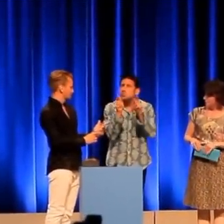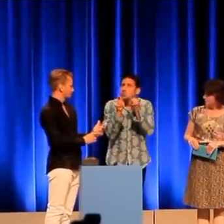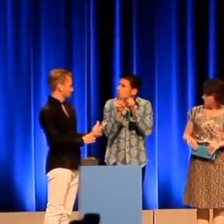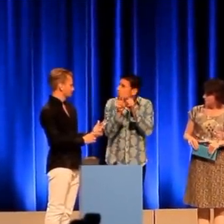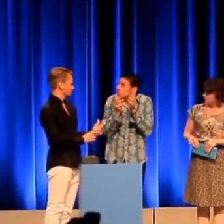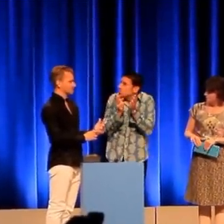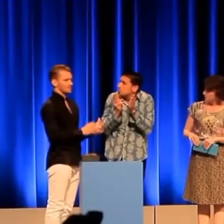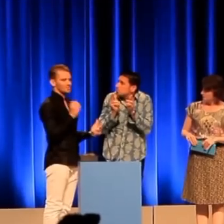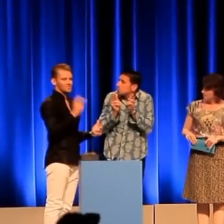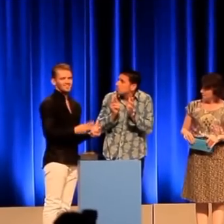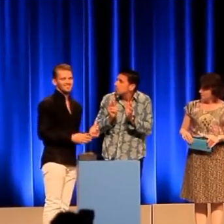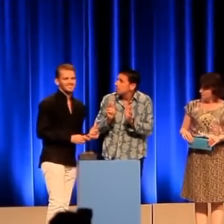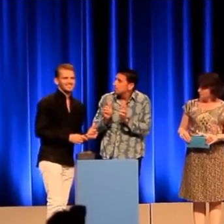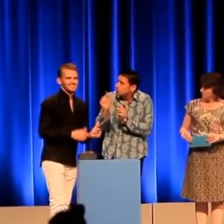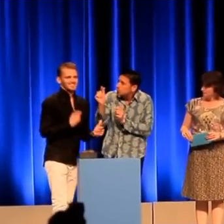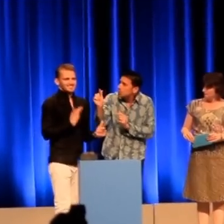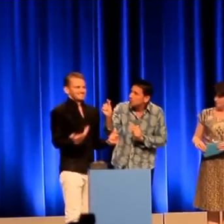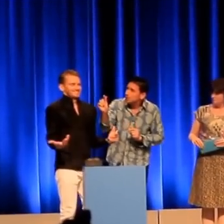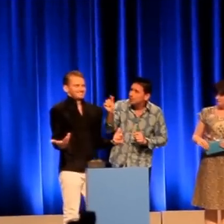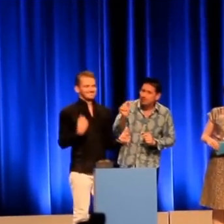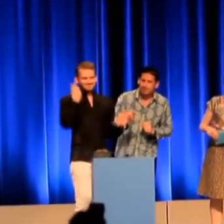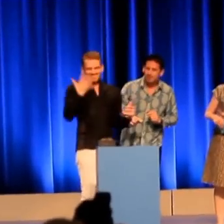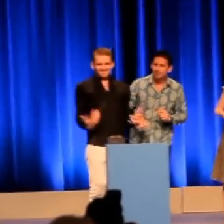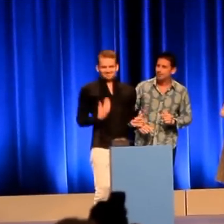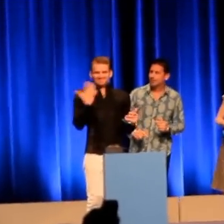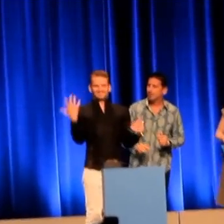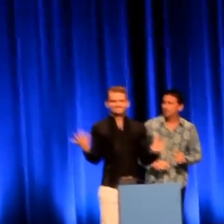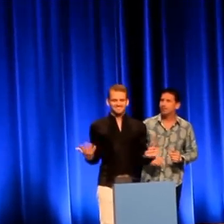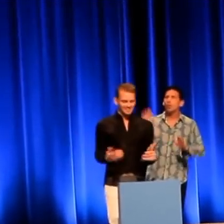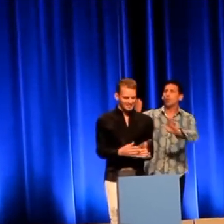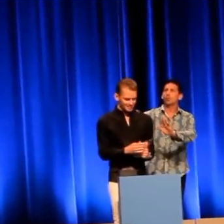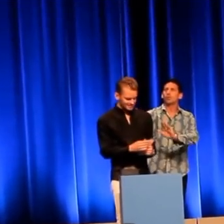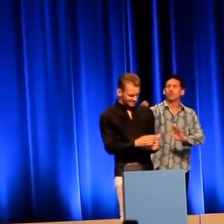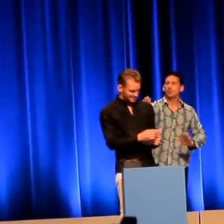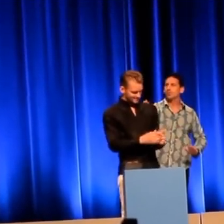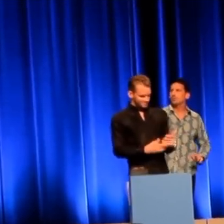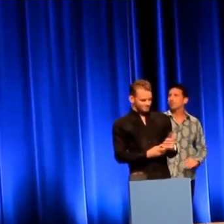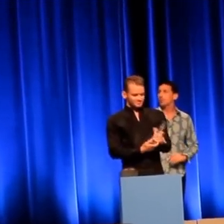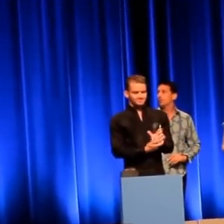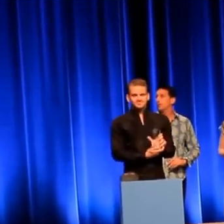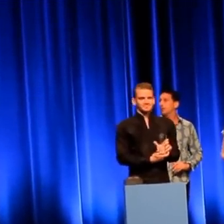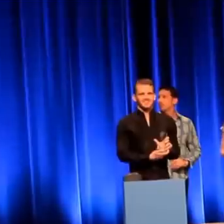If you want to say something, you're welcome to do that. Just briefly. Okay, but I'm